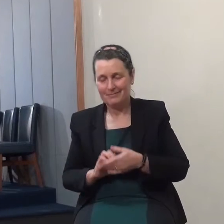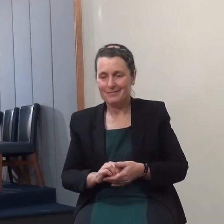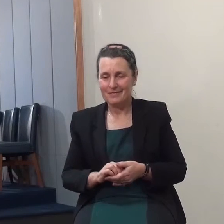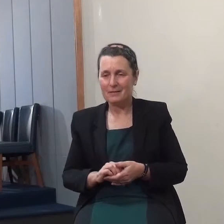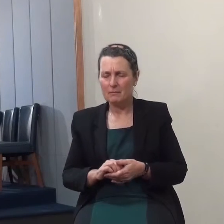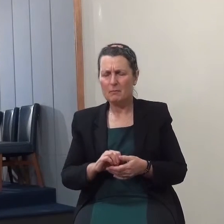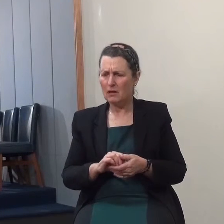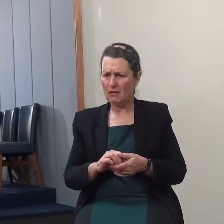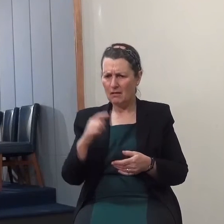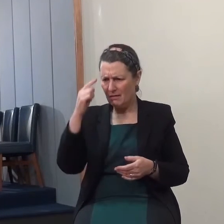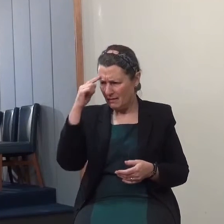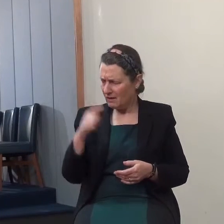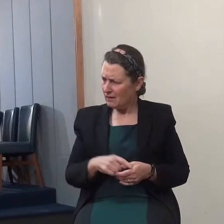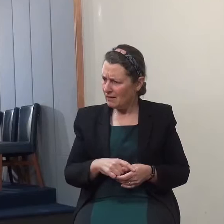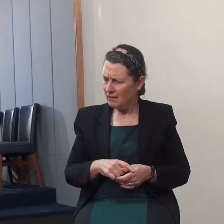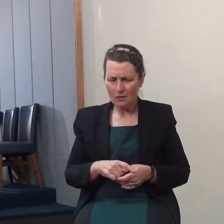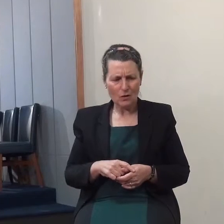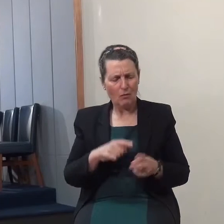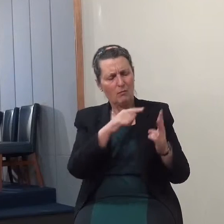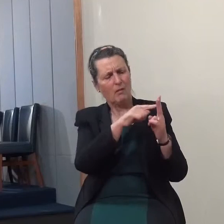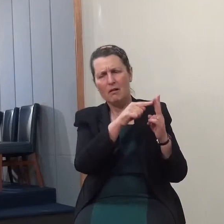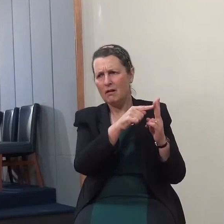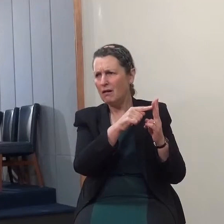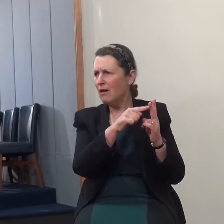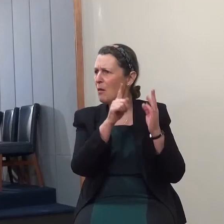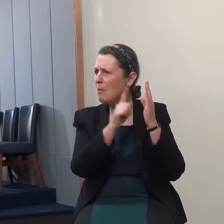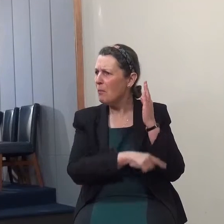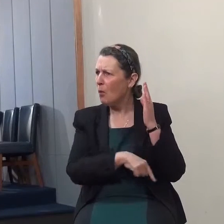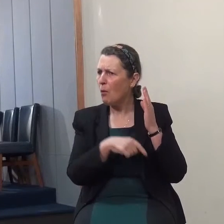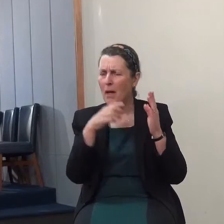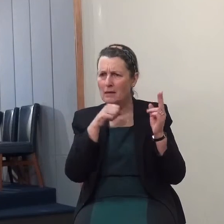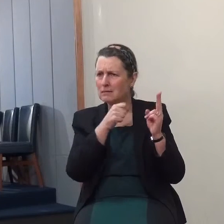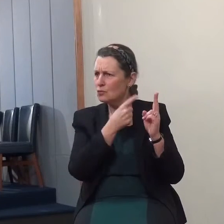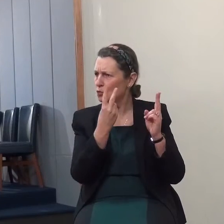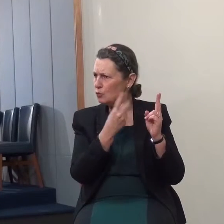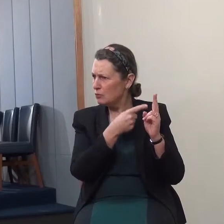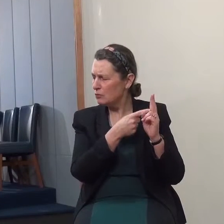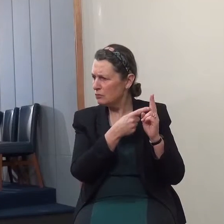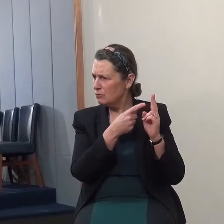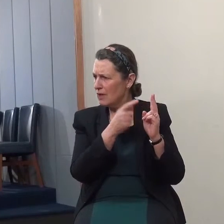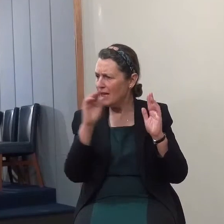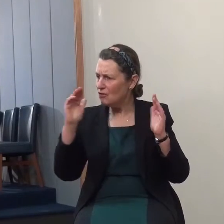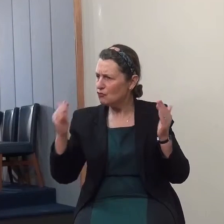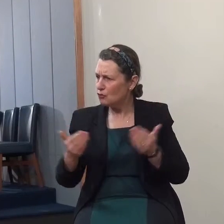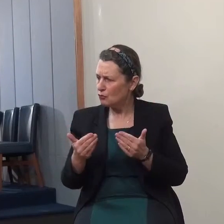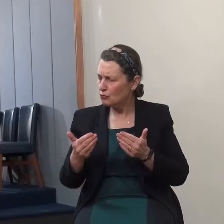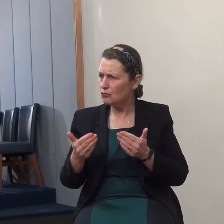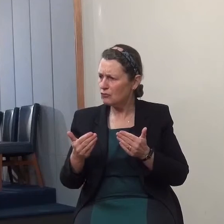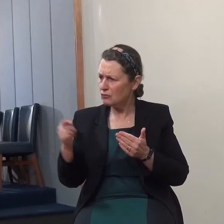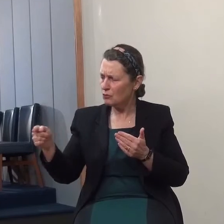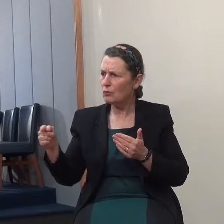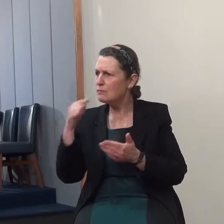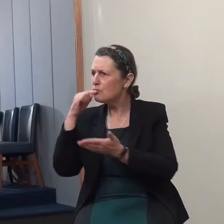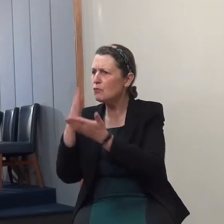society, should find themselves introduced by John the Baptist to the one who was Messiah. And after talking to him,